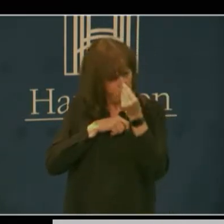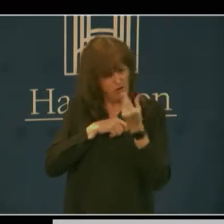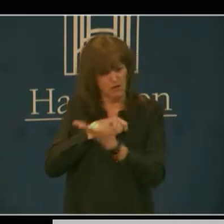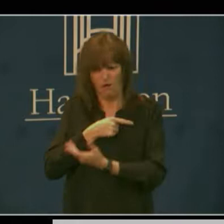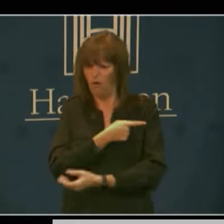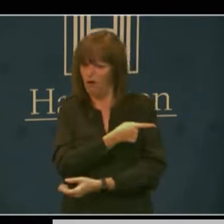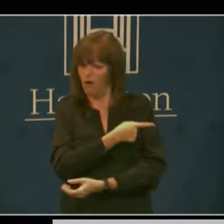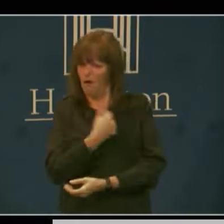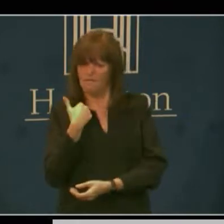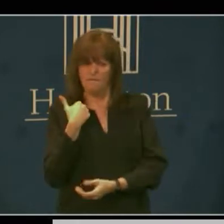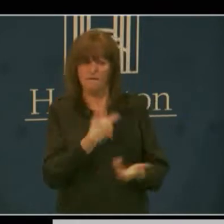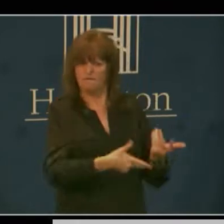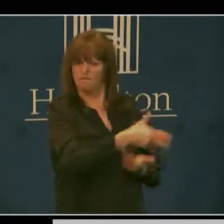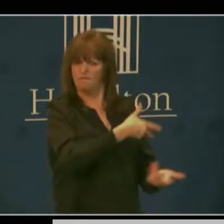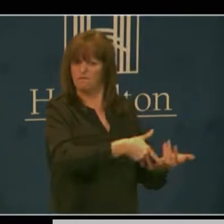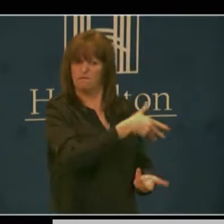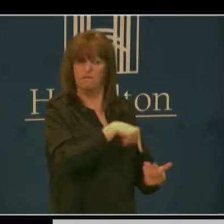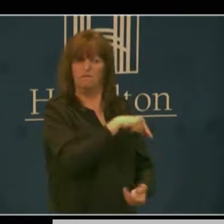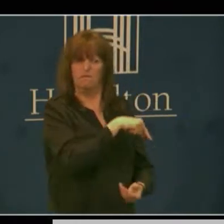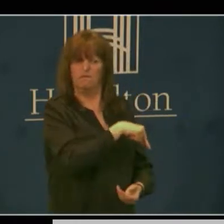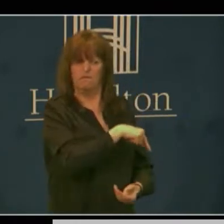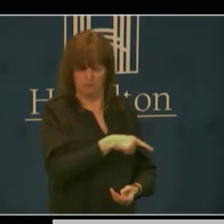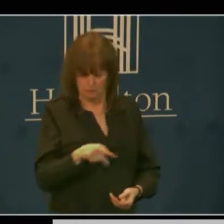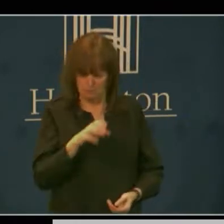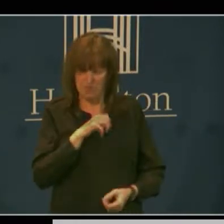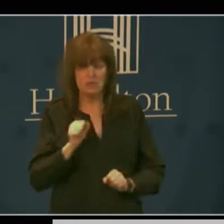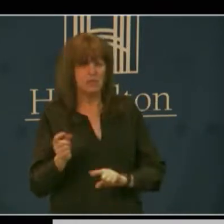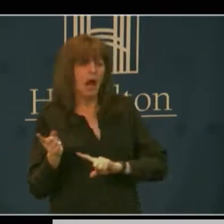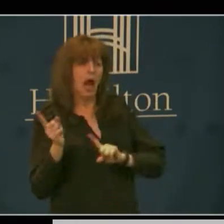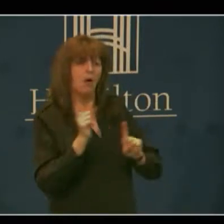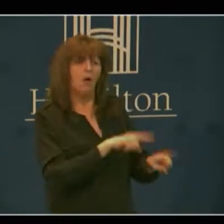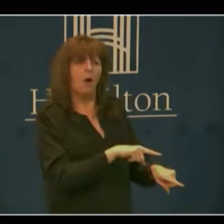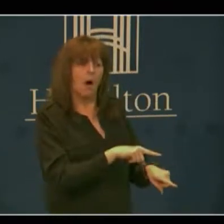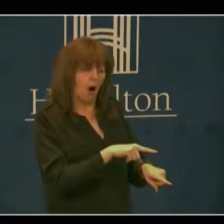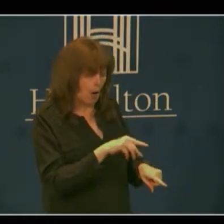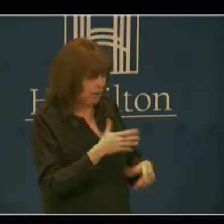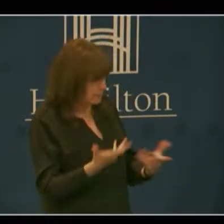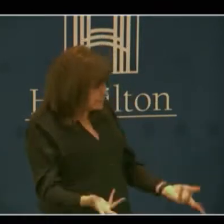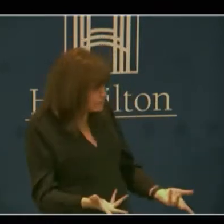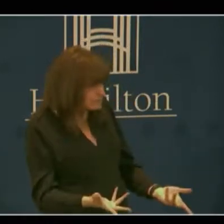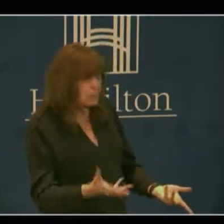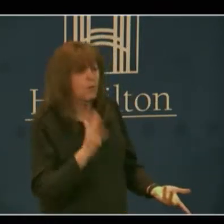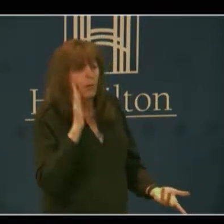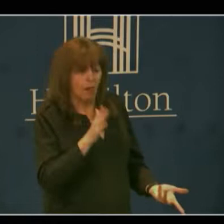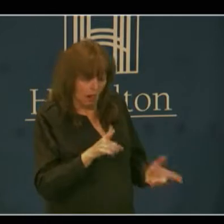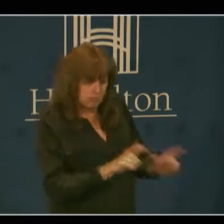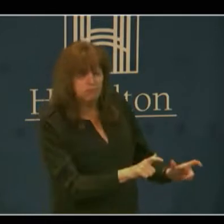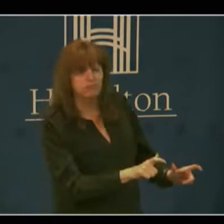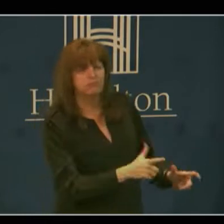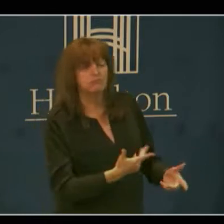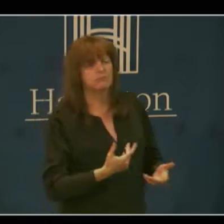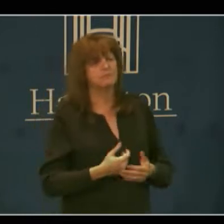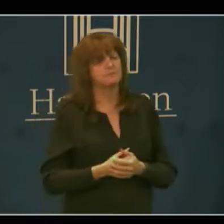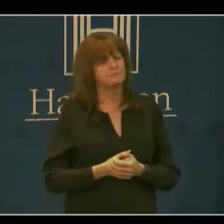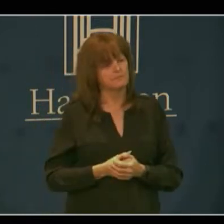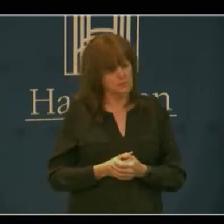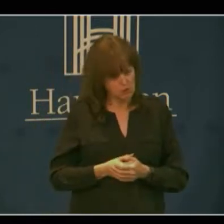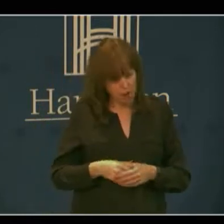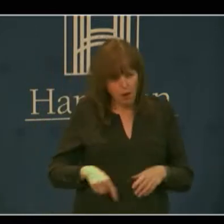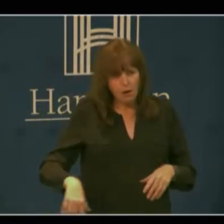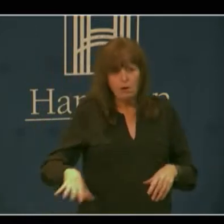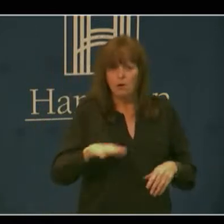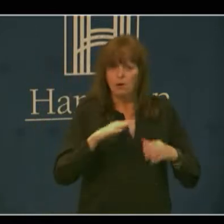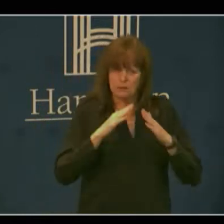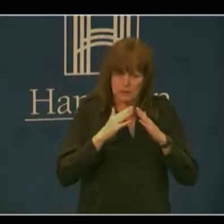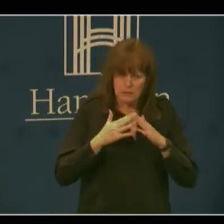order about gatherings of not more than 50 people. So in short, there's a number of things that we're trying to do as a city to monitor the